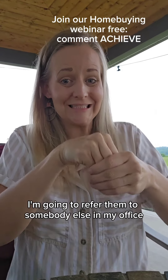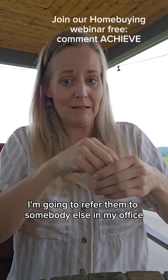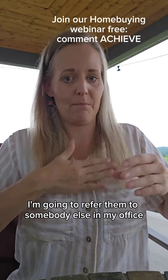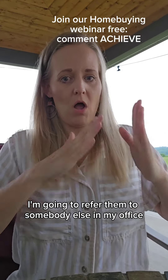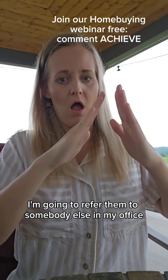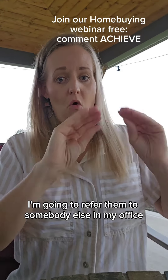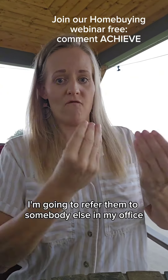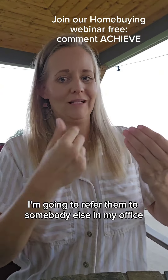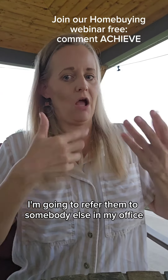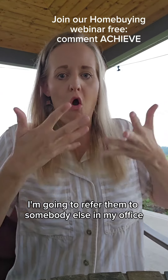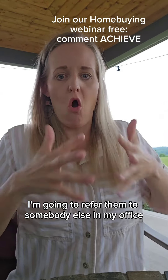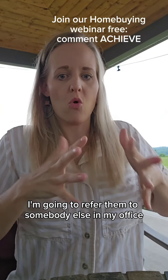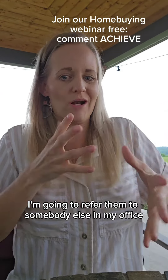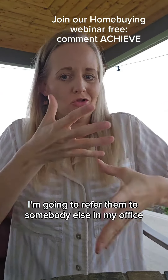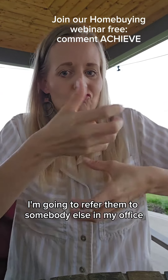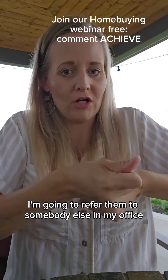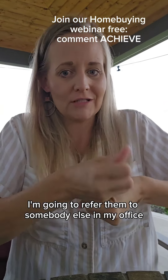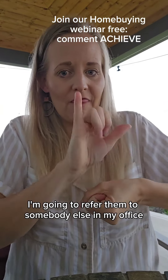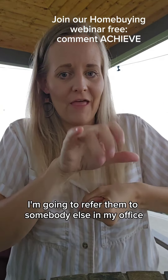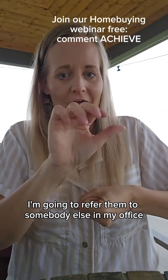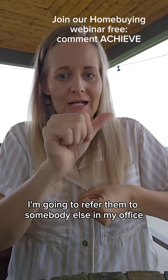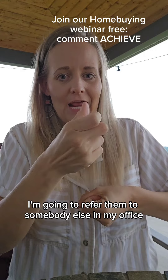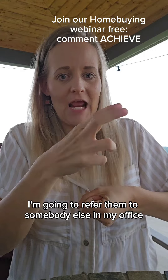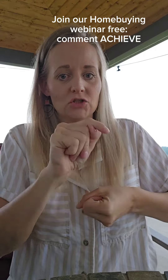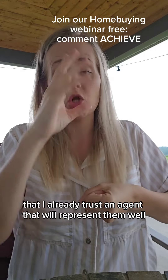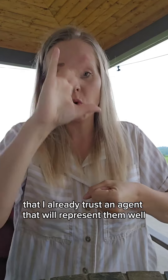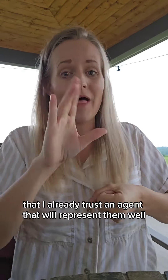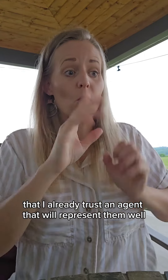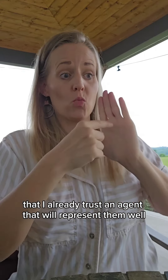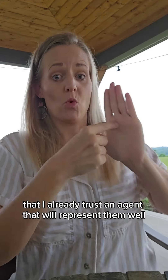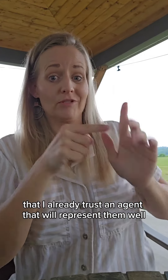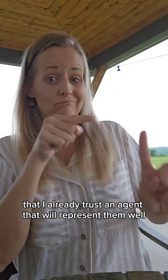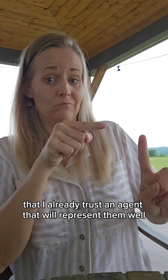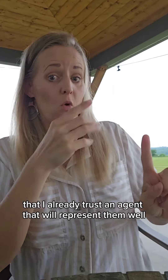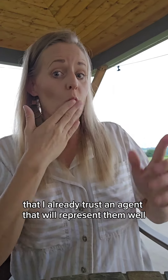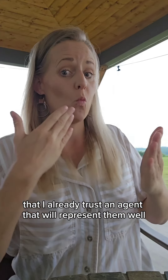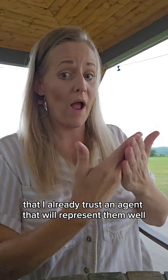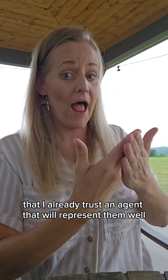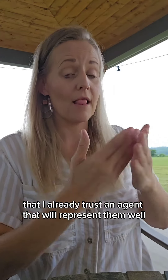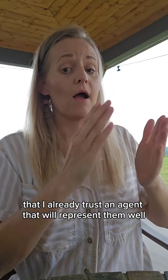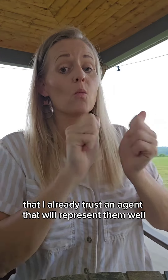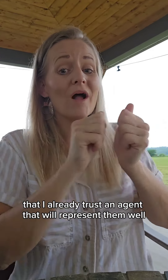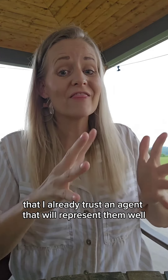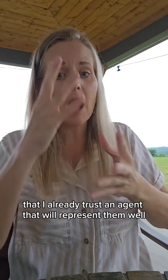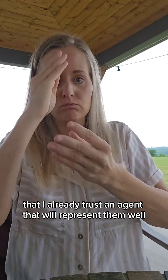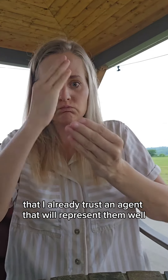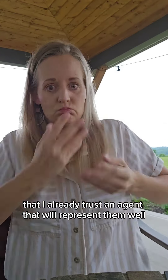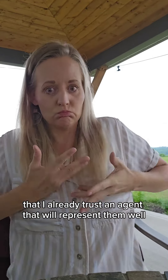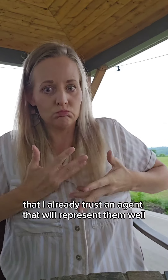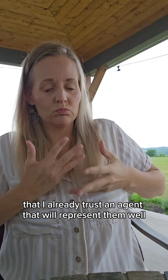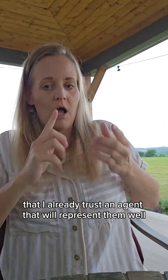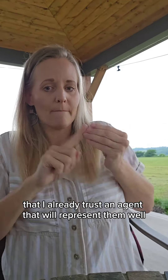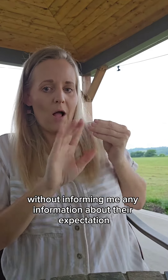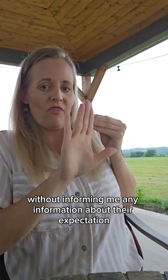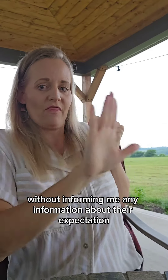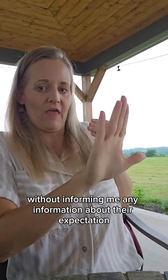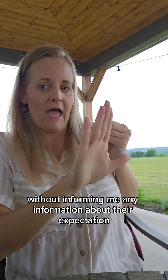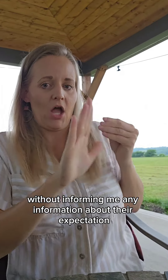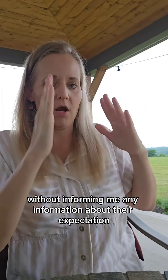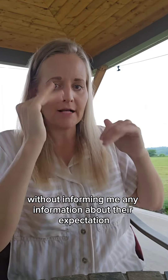going to refer them to somebody else in my office that I already trust, an agent that will represent them well without informing